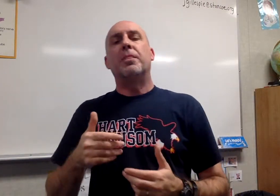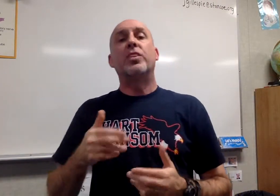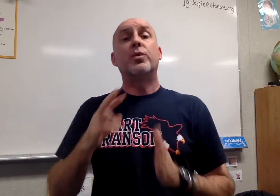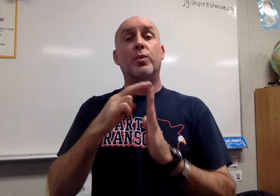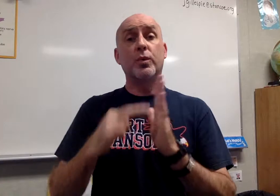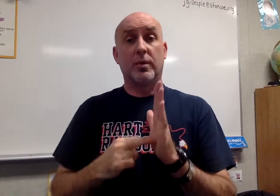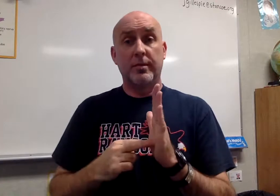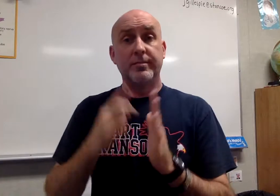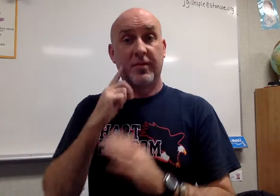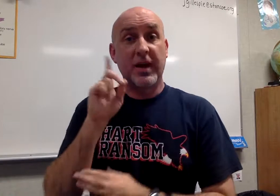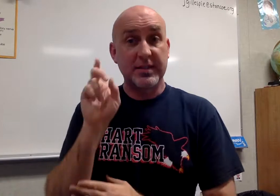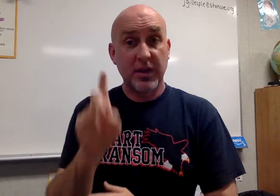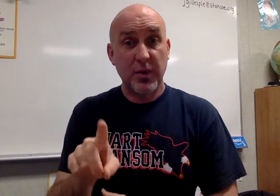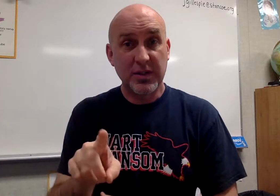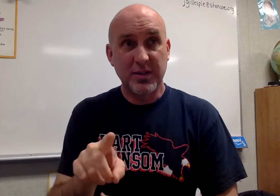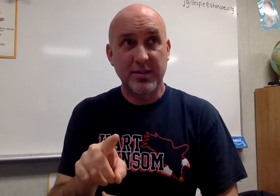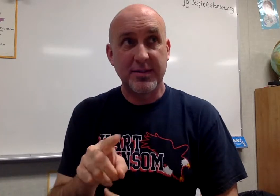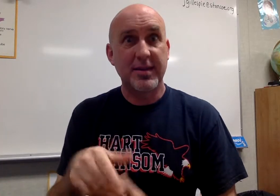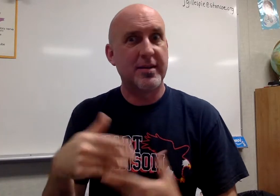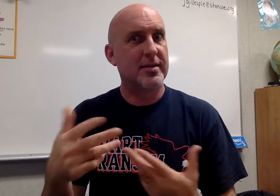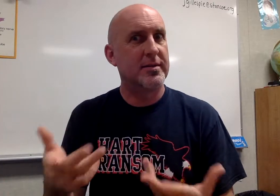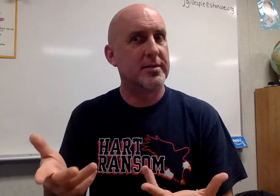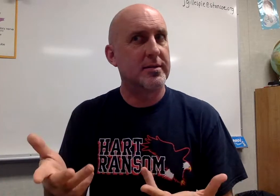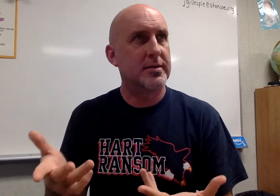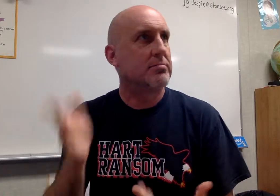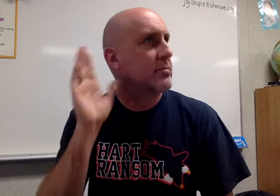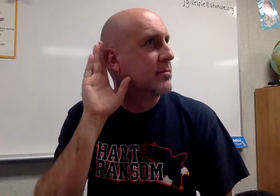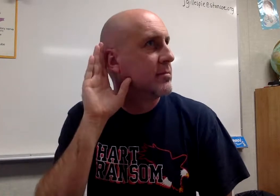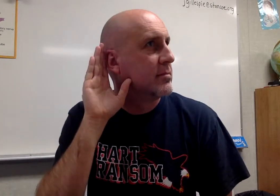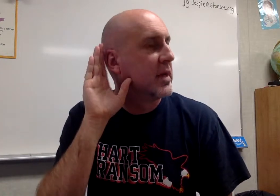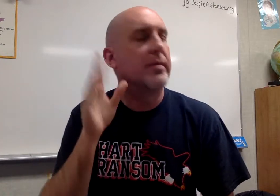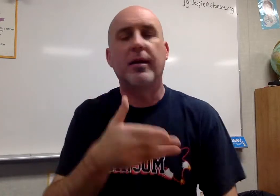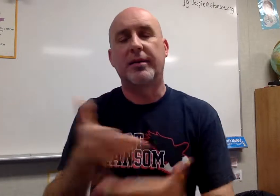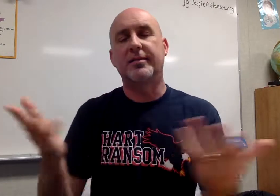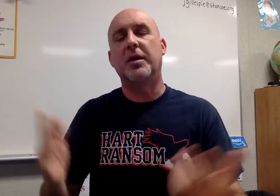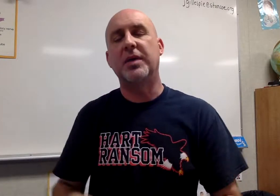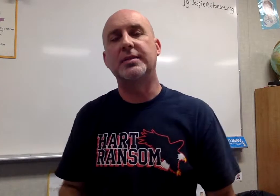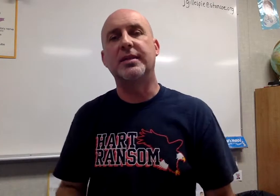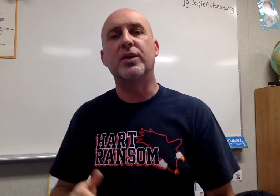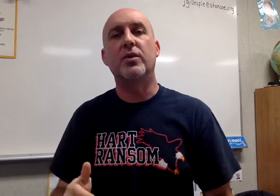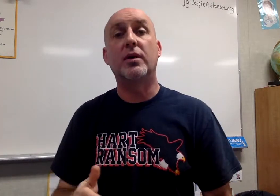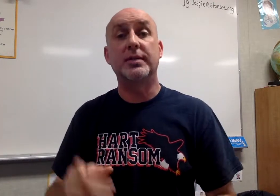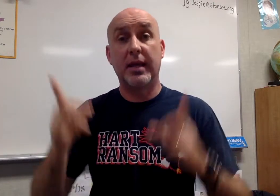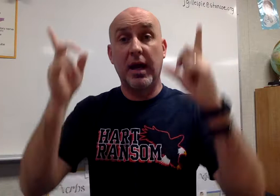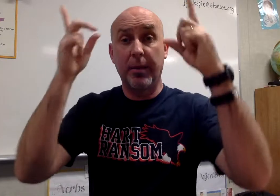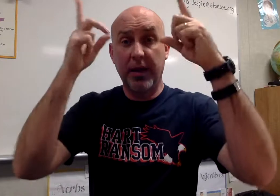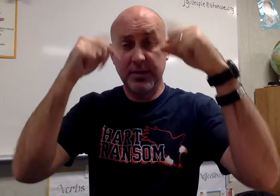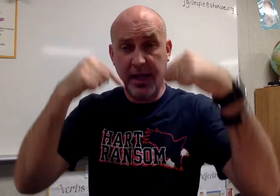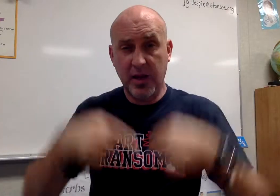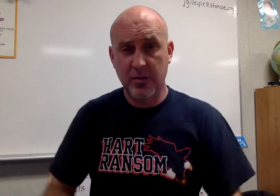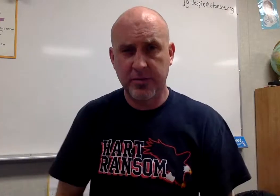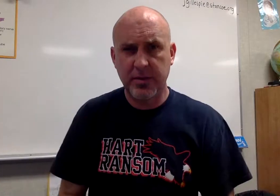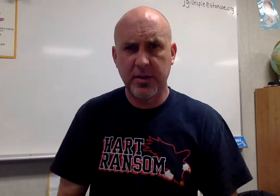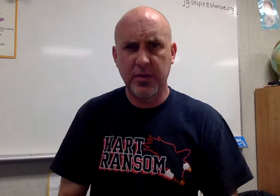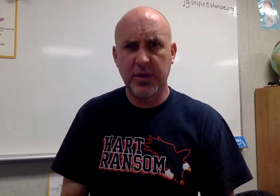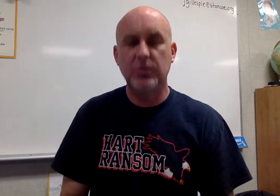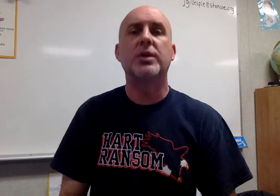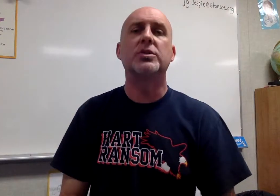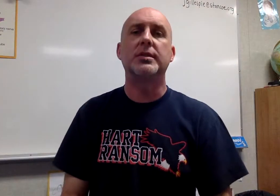The rule for asking questions is, I'm guessing that you're all saying eyebrows down for the WH questions,